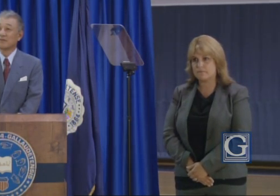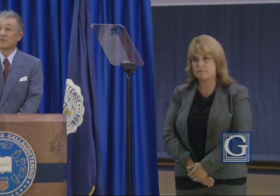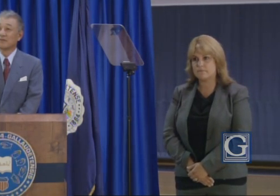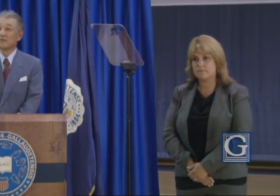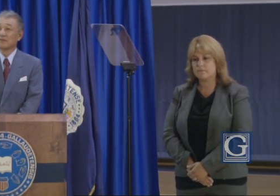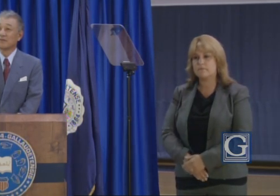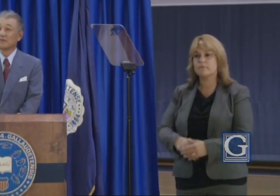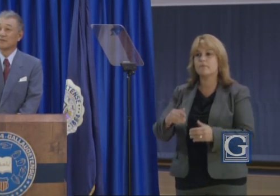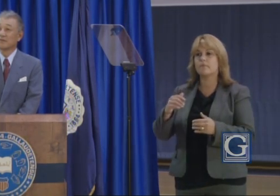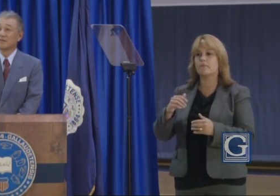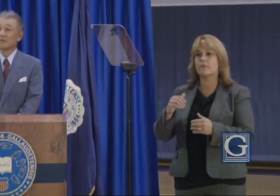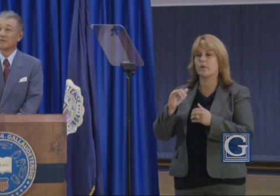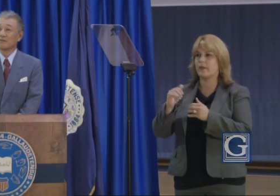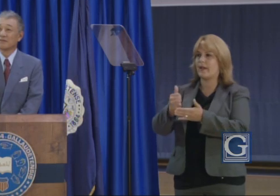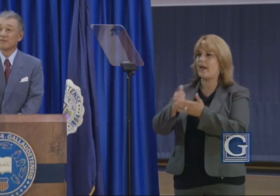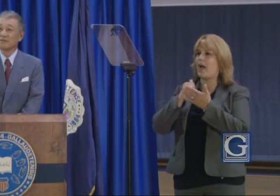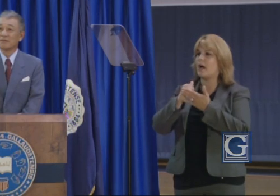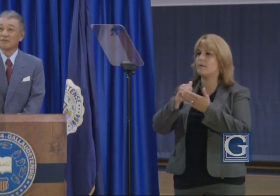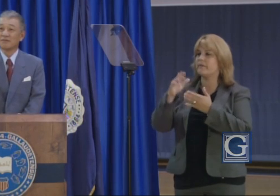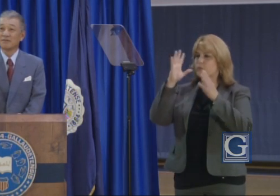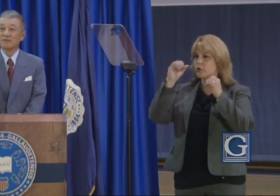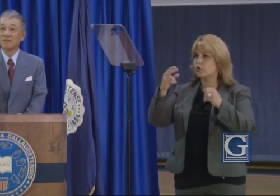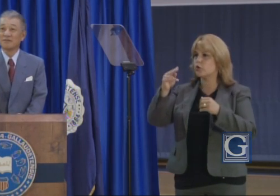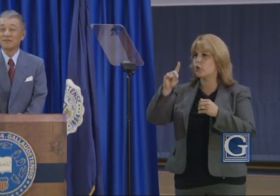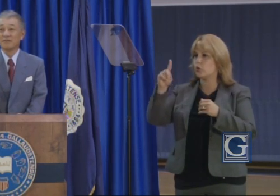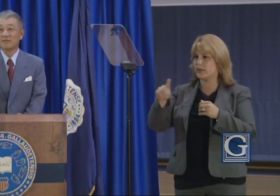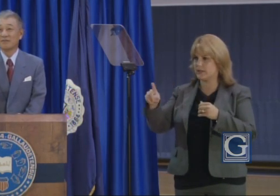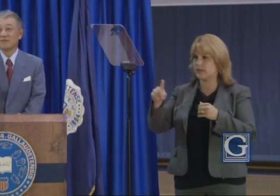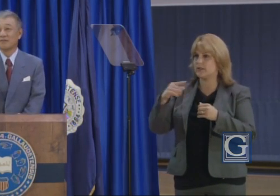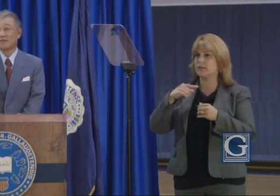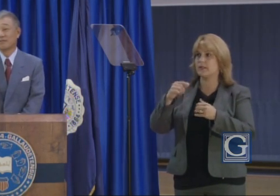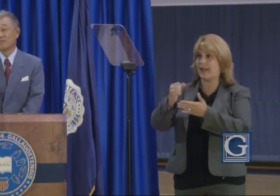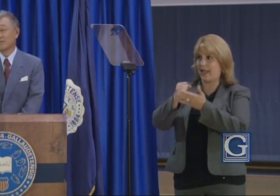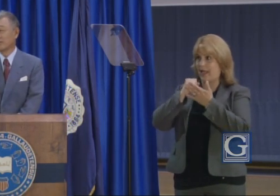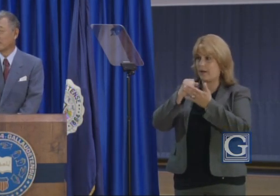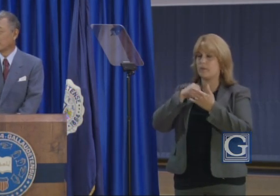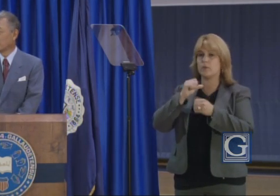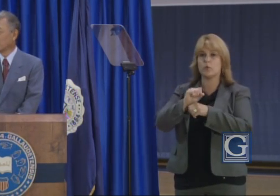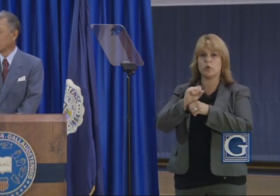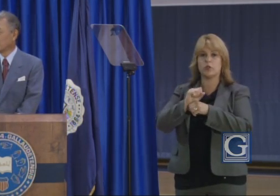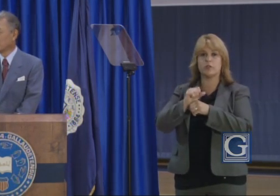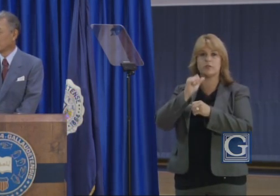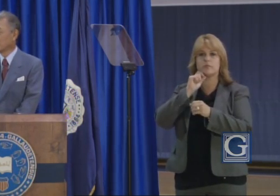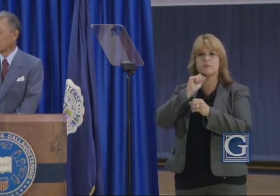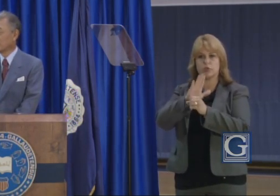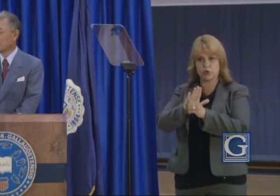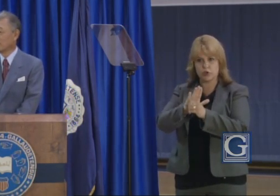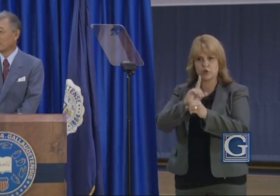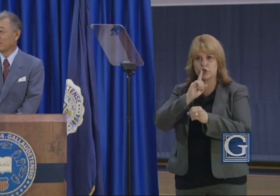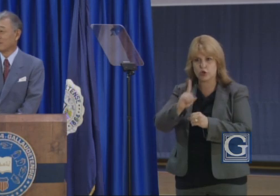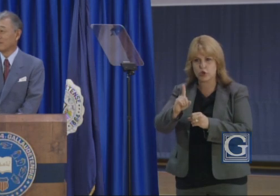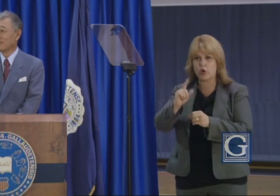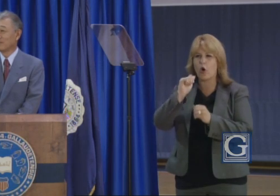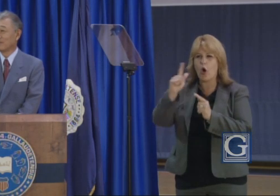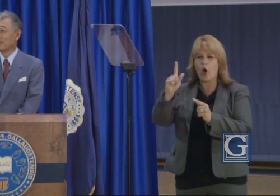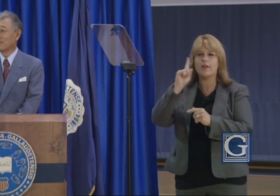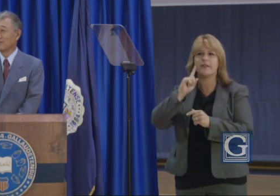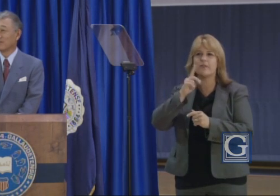With the help of President Hurwitz, I'm working to ensure that all deaf and hard of hearing students throughout the world will have a good